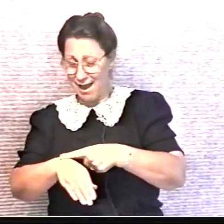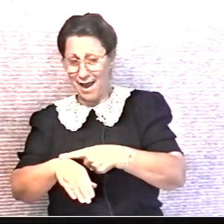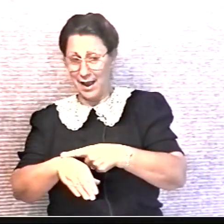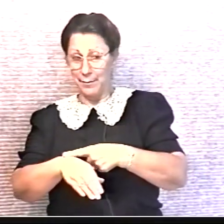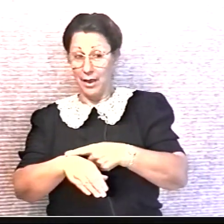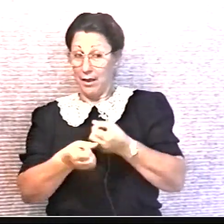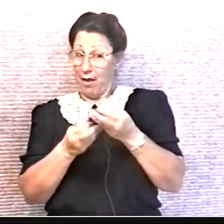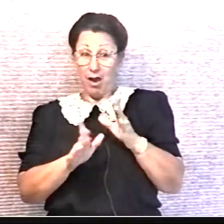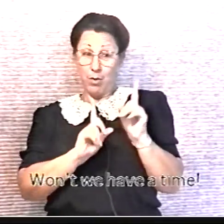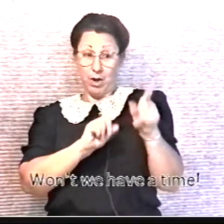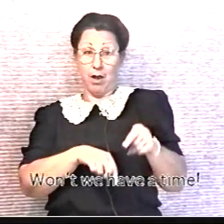time? I don't want to go.